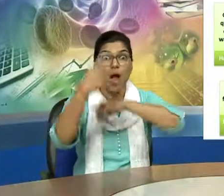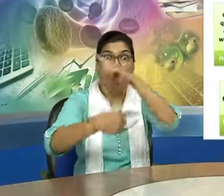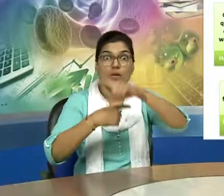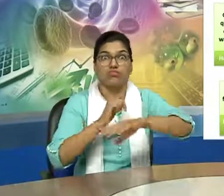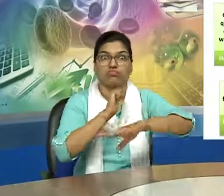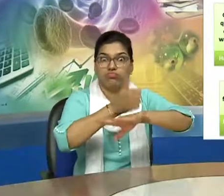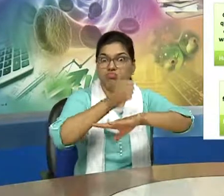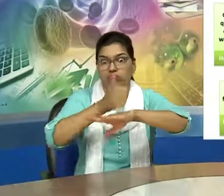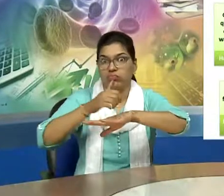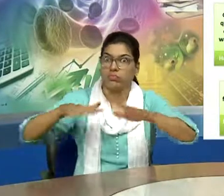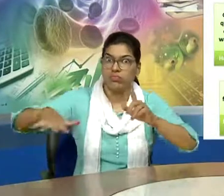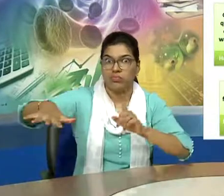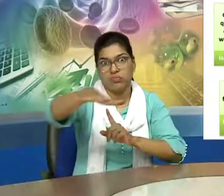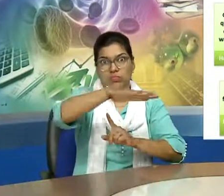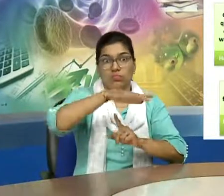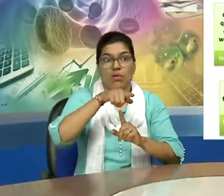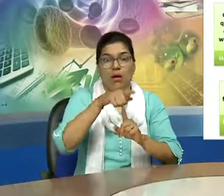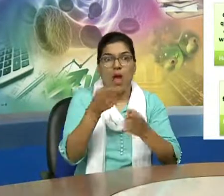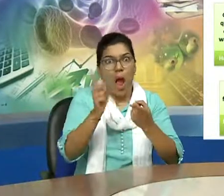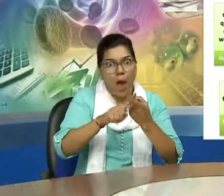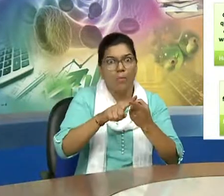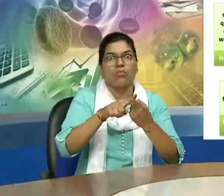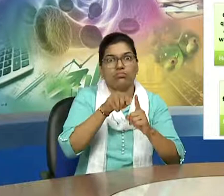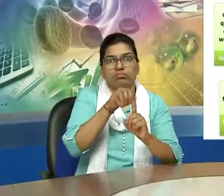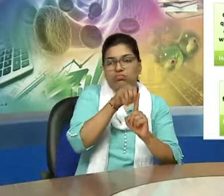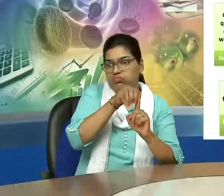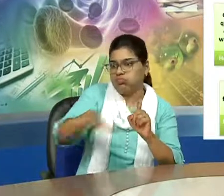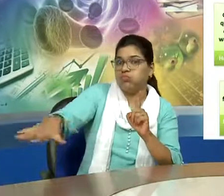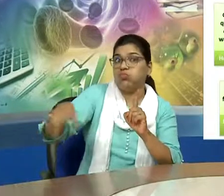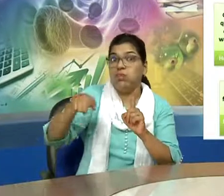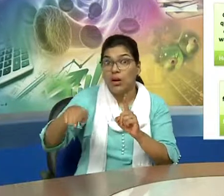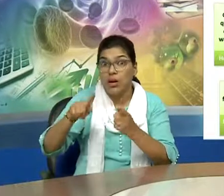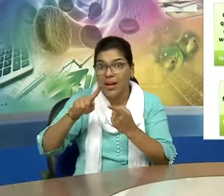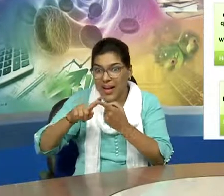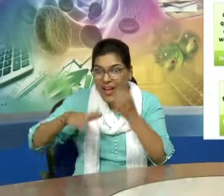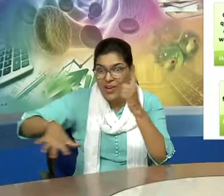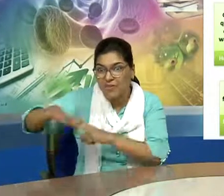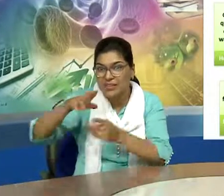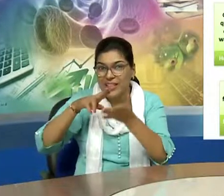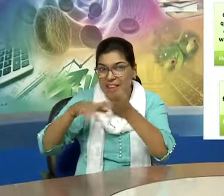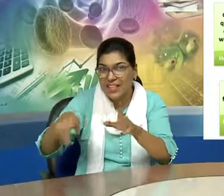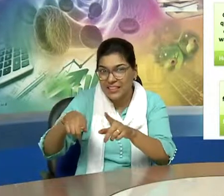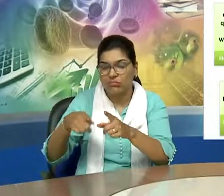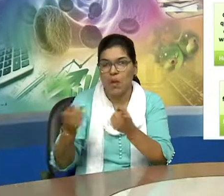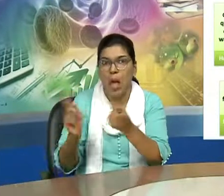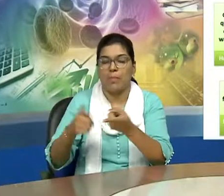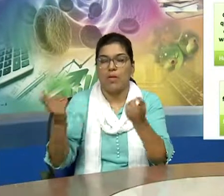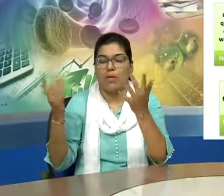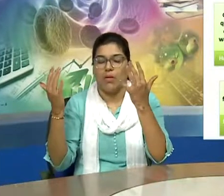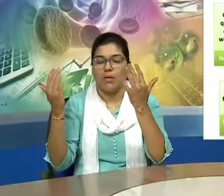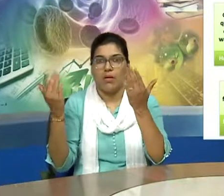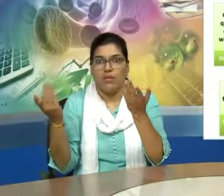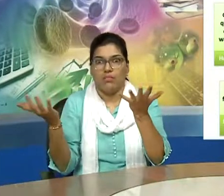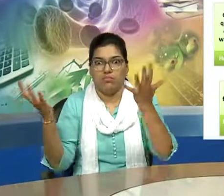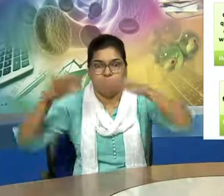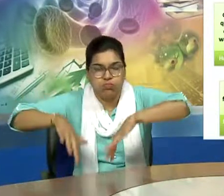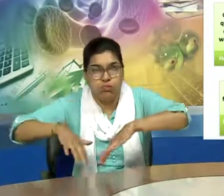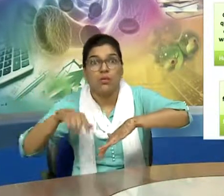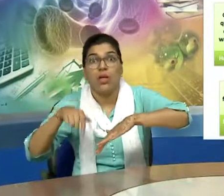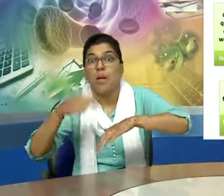further. This is about the impact of industrialization on the environment.